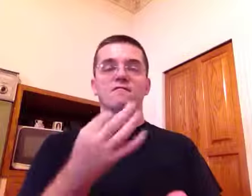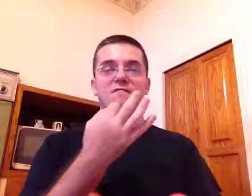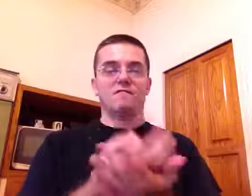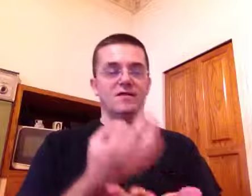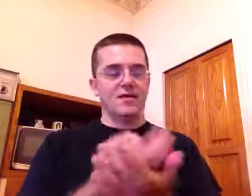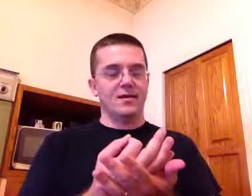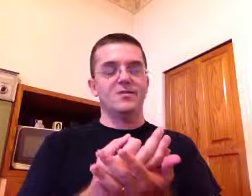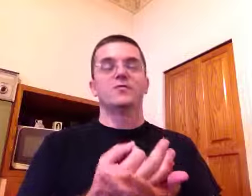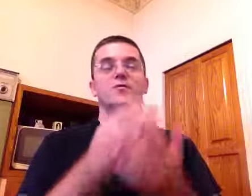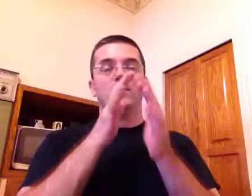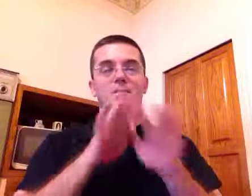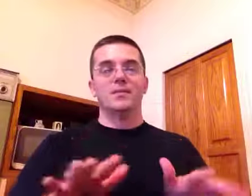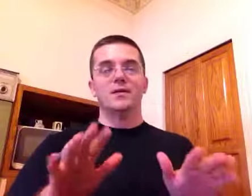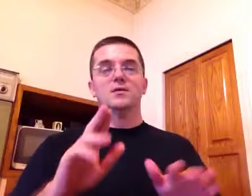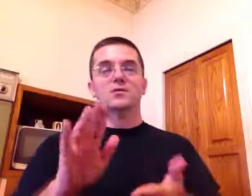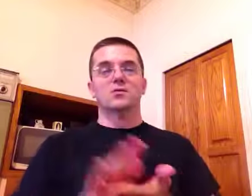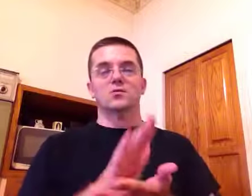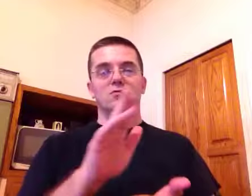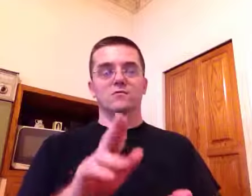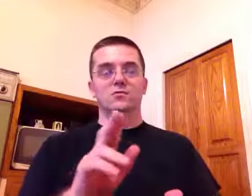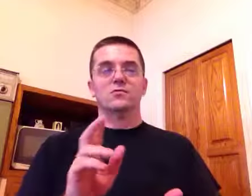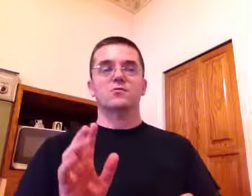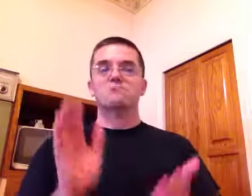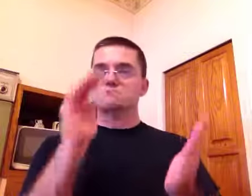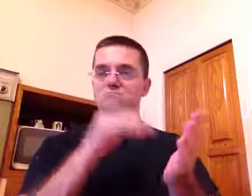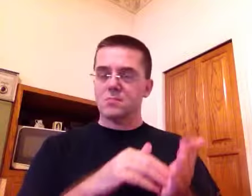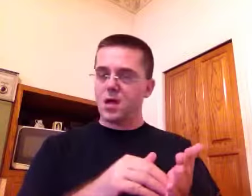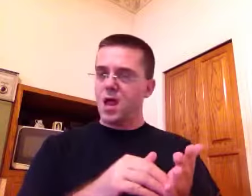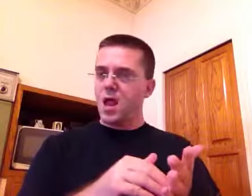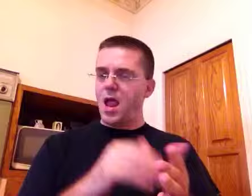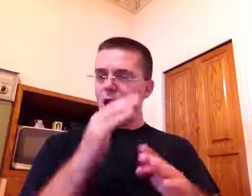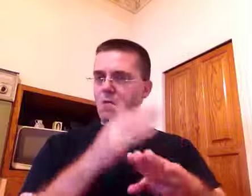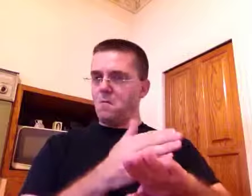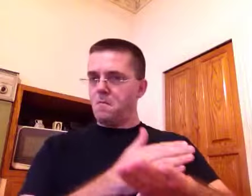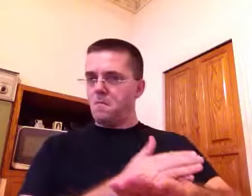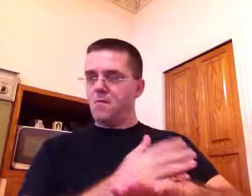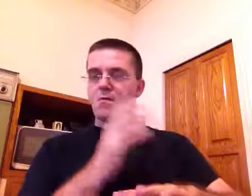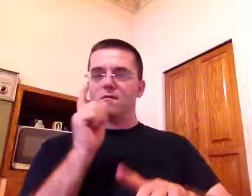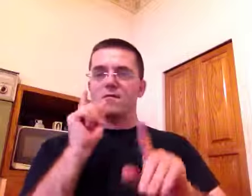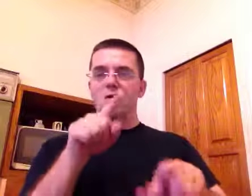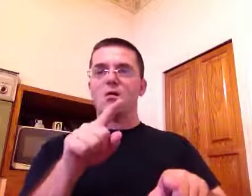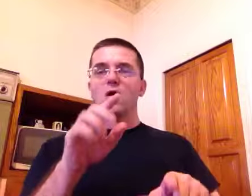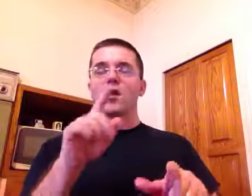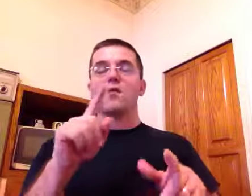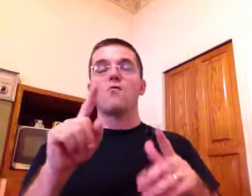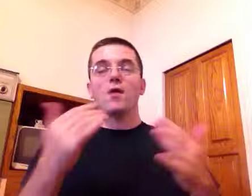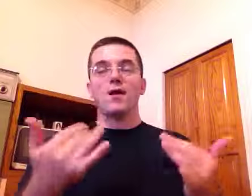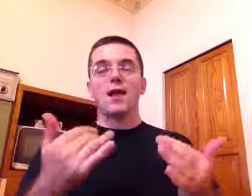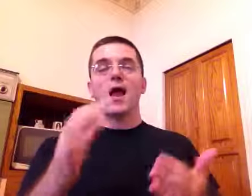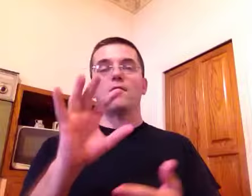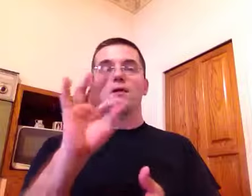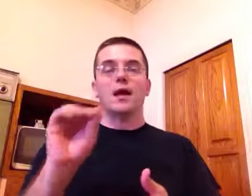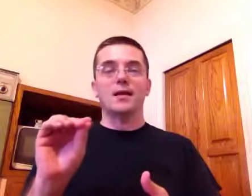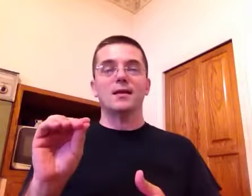speakers in it, in addition to me. It's now only 9 weeks long and only 90 minutes per class. The whole